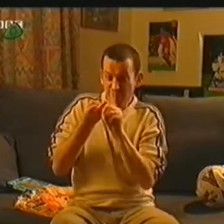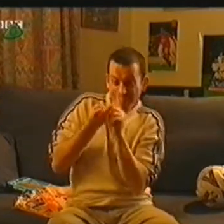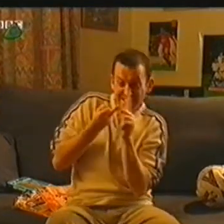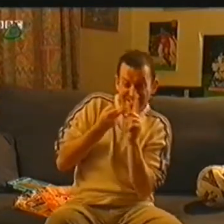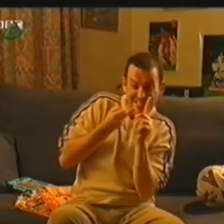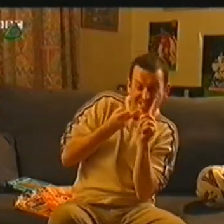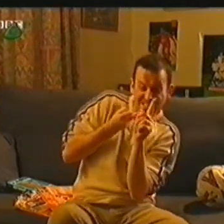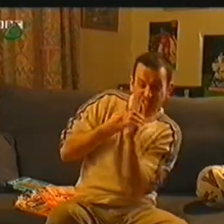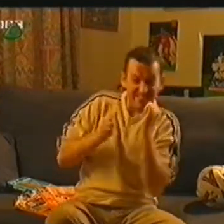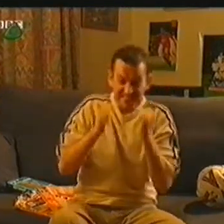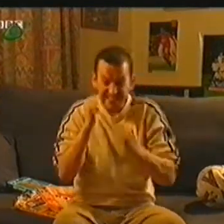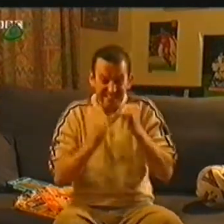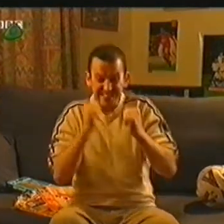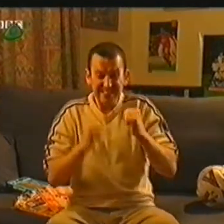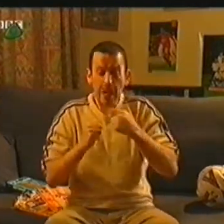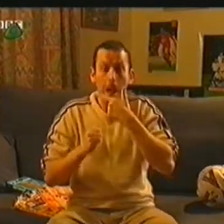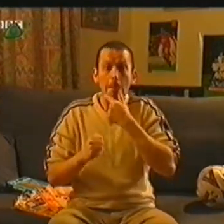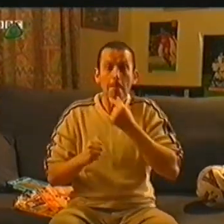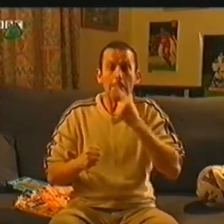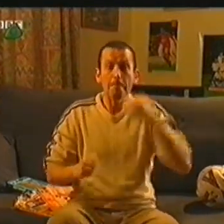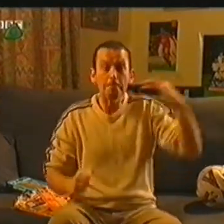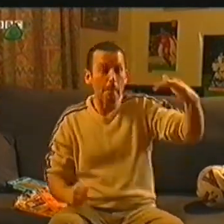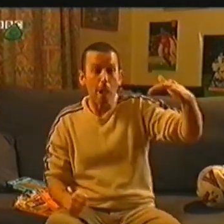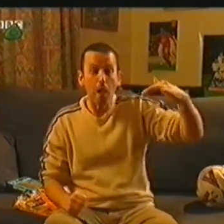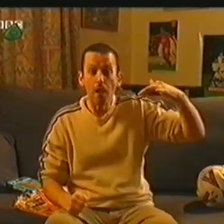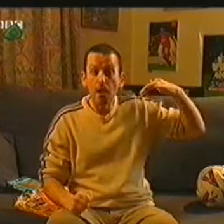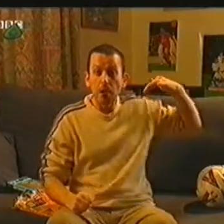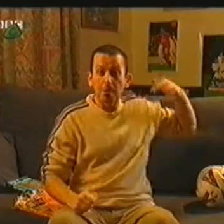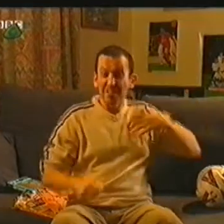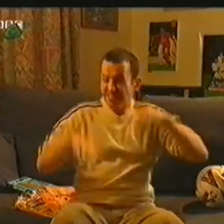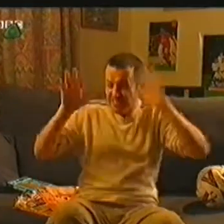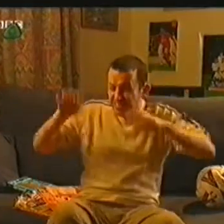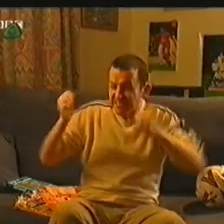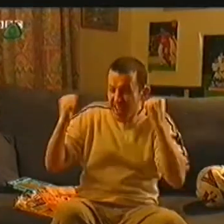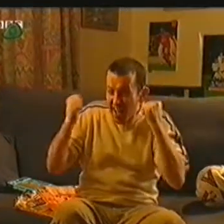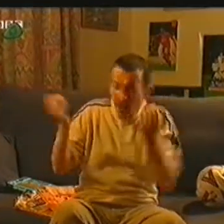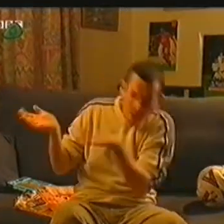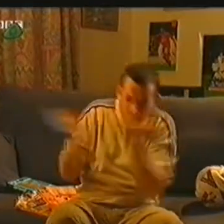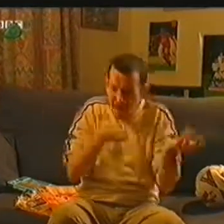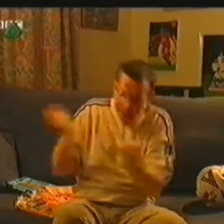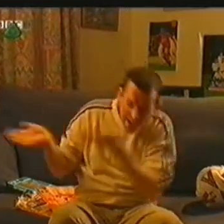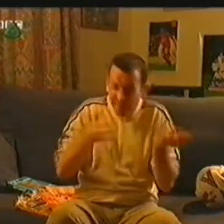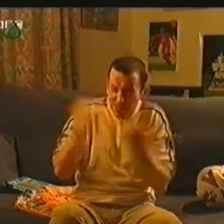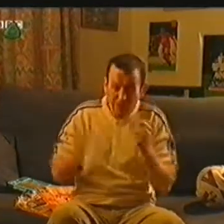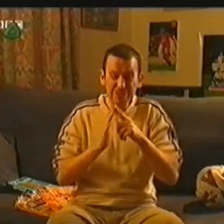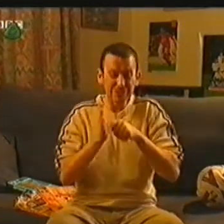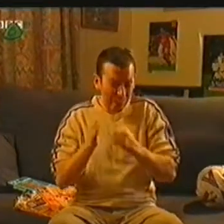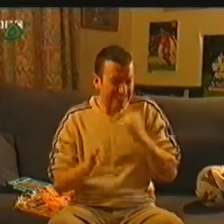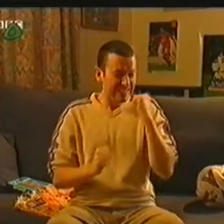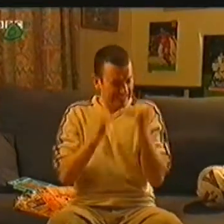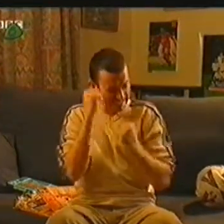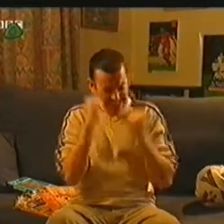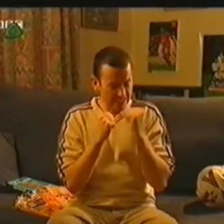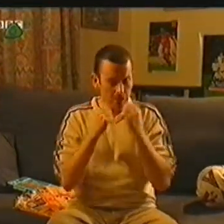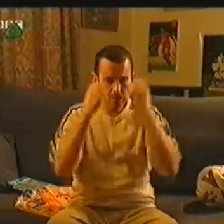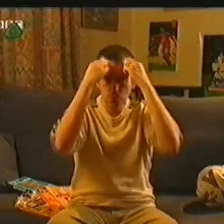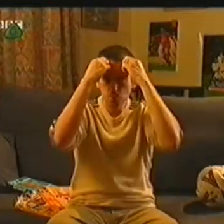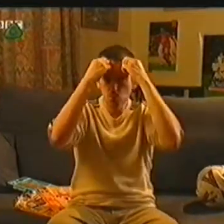tackle, the other boy lost his balance and landed with a squelch on the churned-up sludge. A shout went out from the